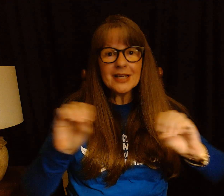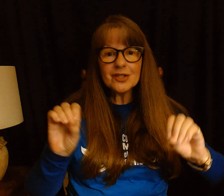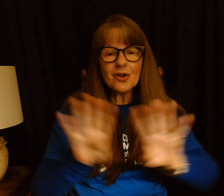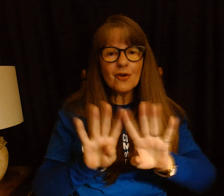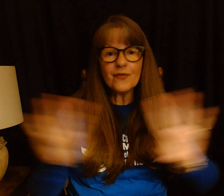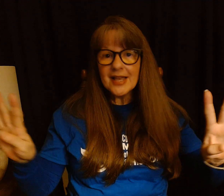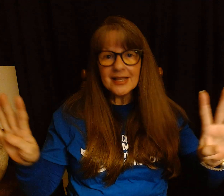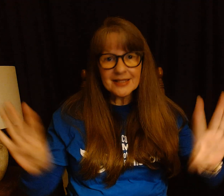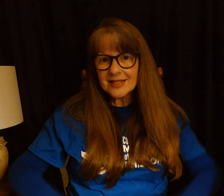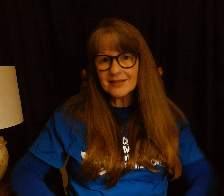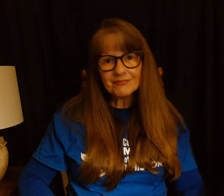no fence.